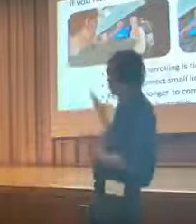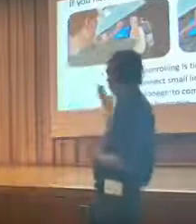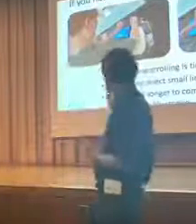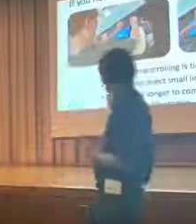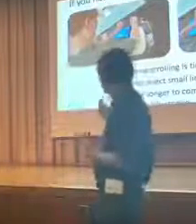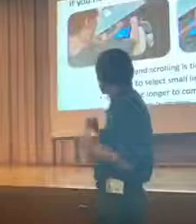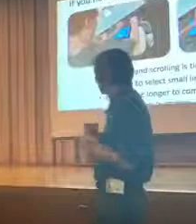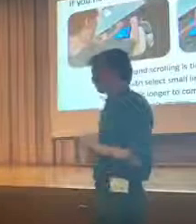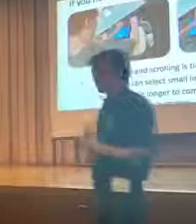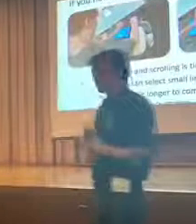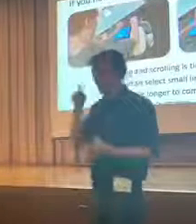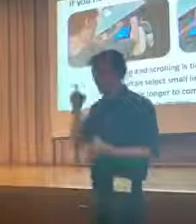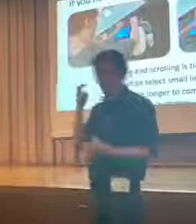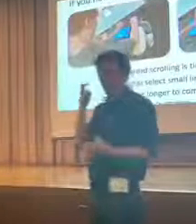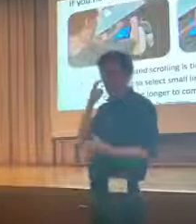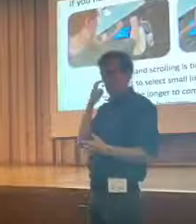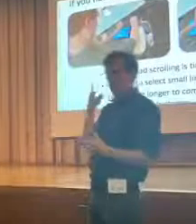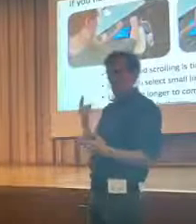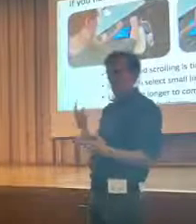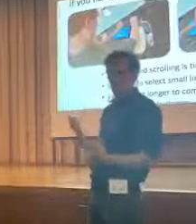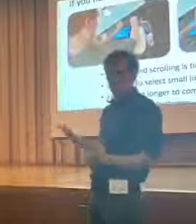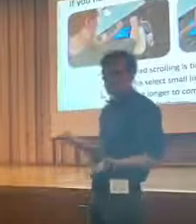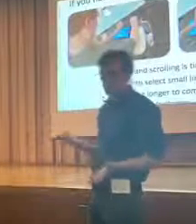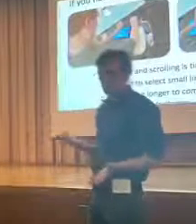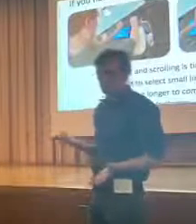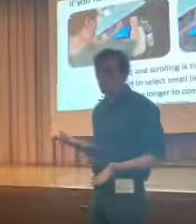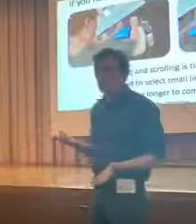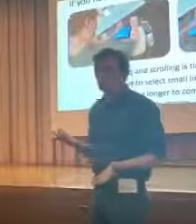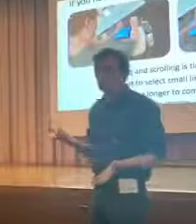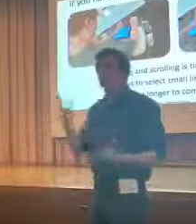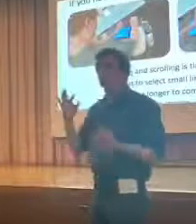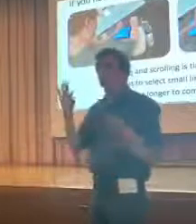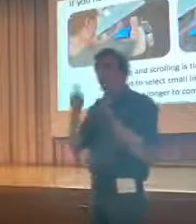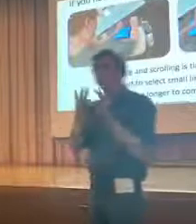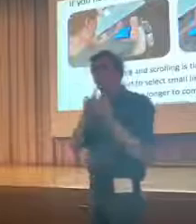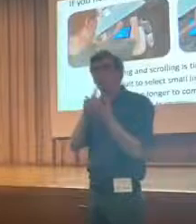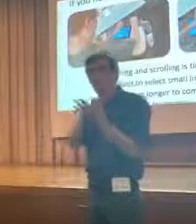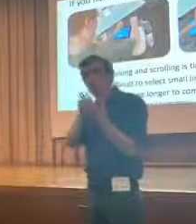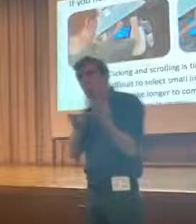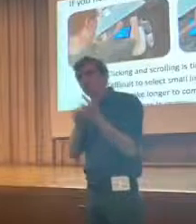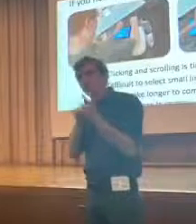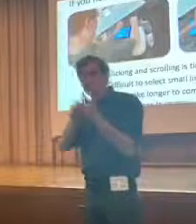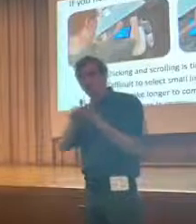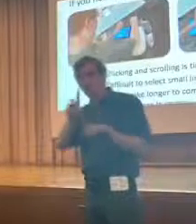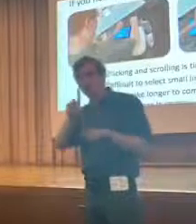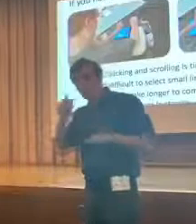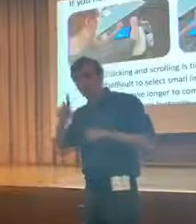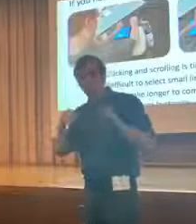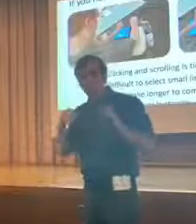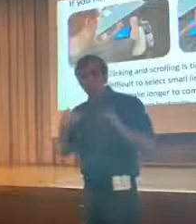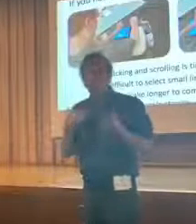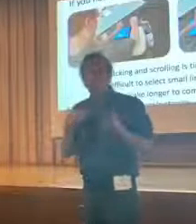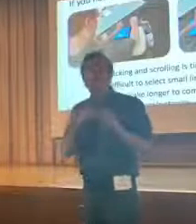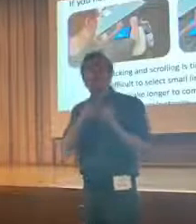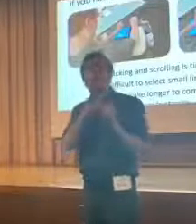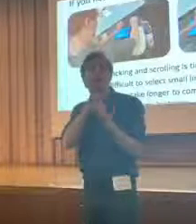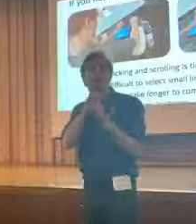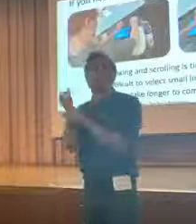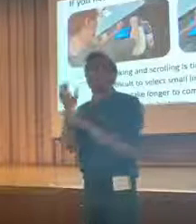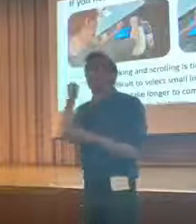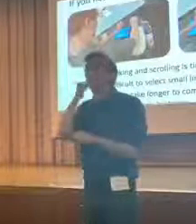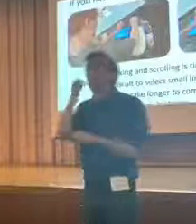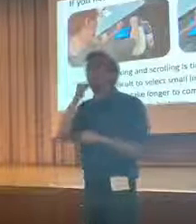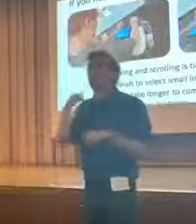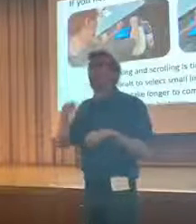look at the different disabilities people live with and how they impact computer use. And from talking with some of you this morning,